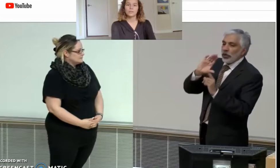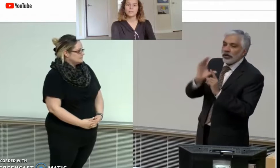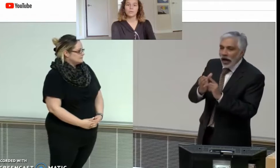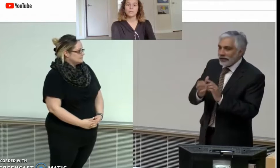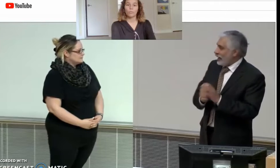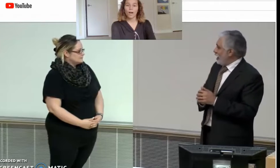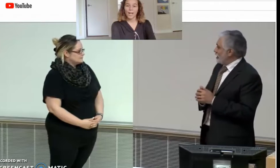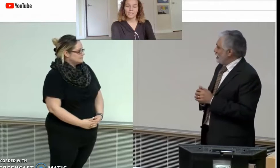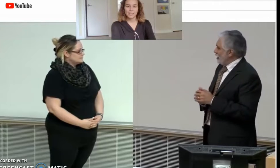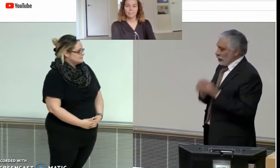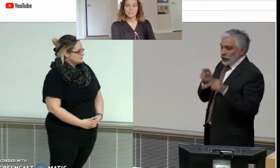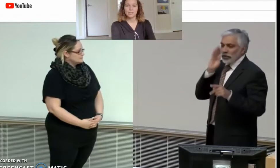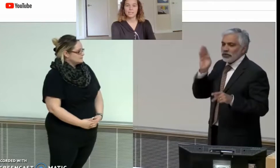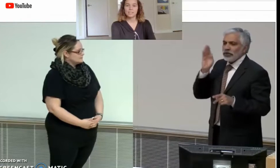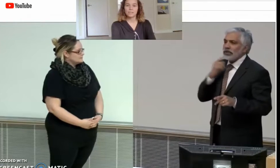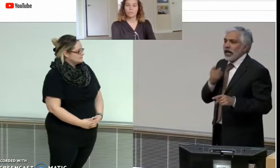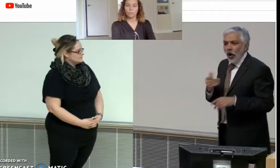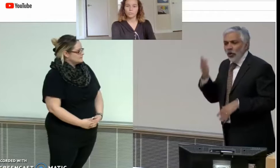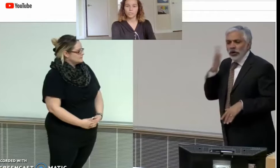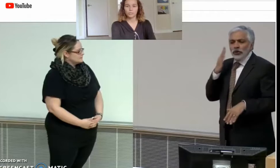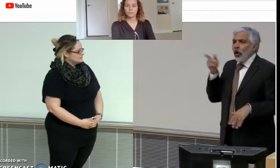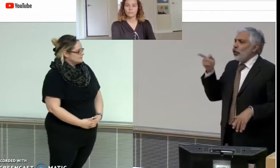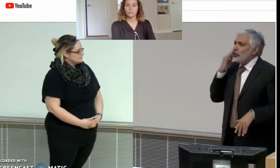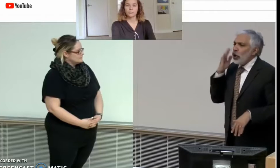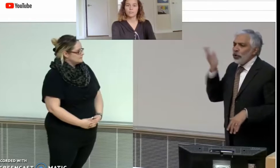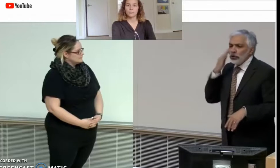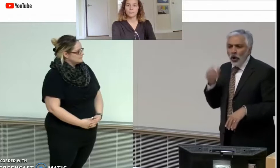You wonder why this happens, and it's the culture.